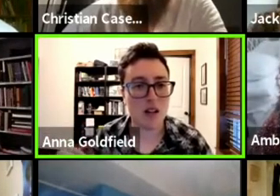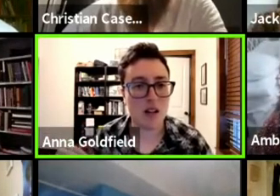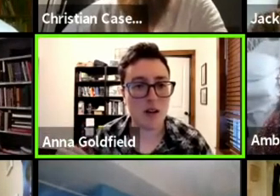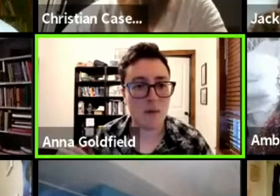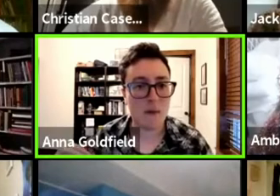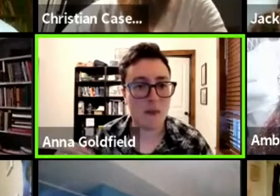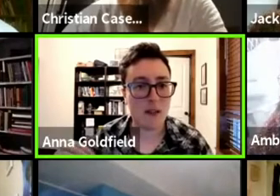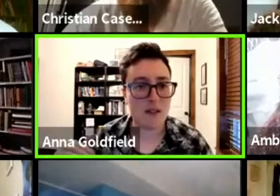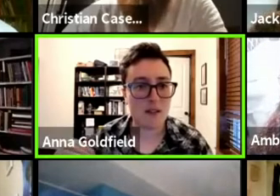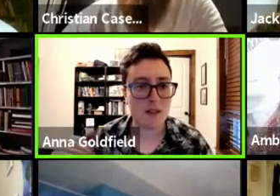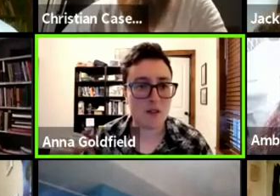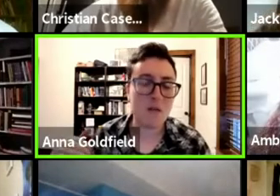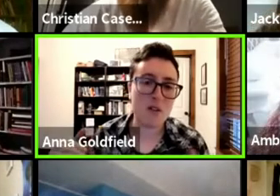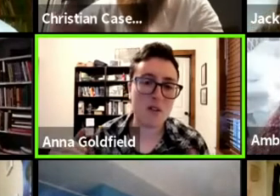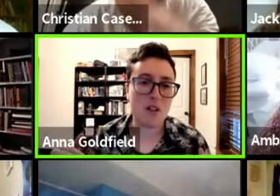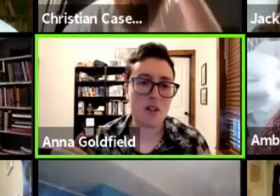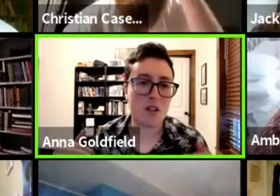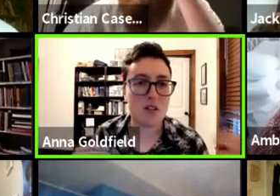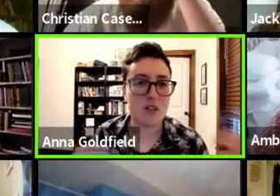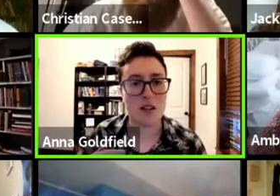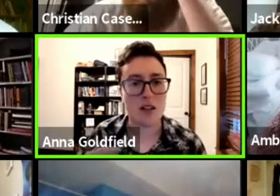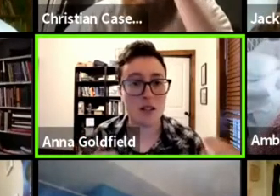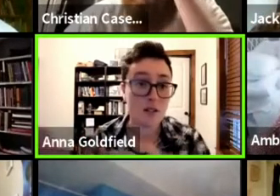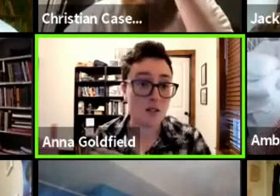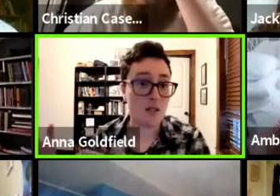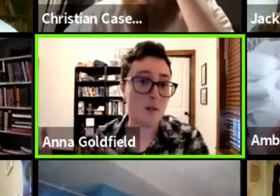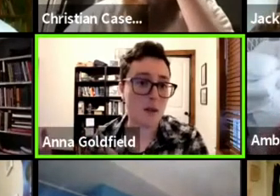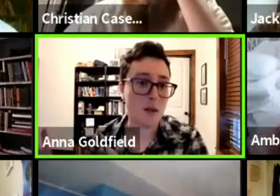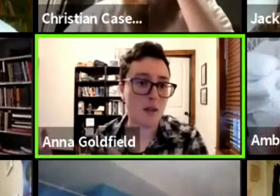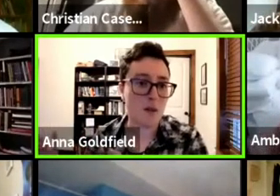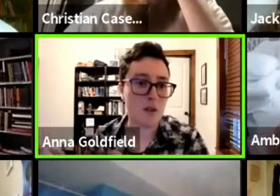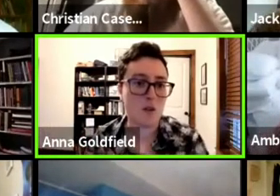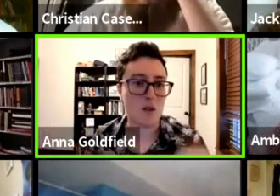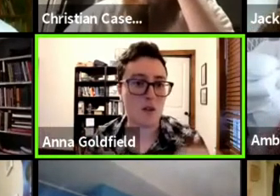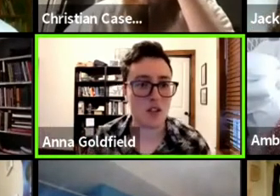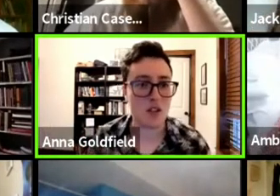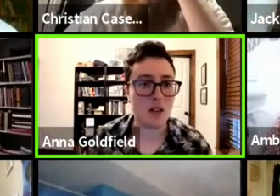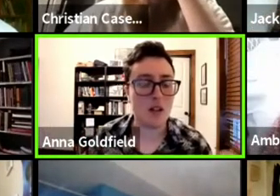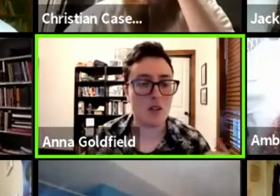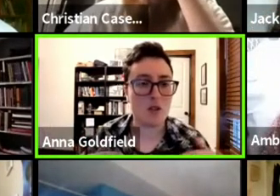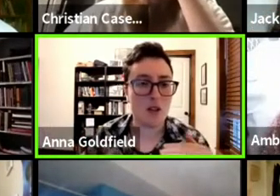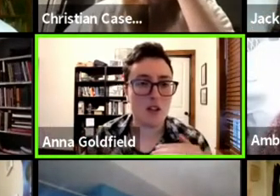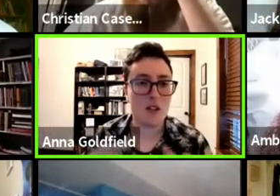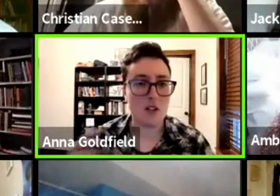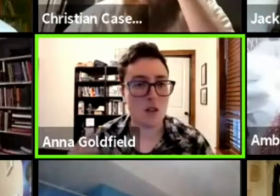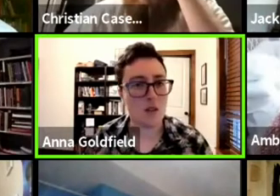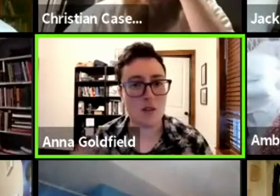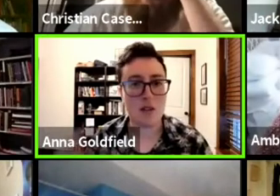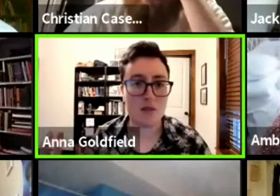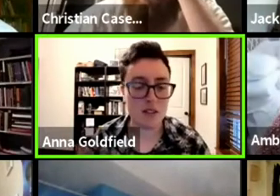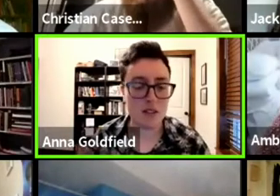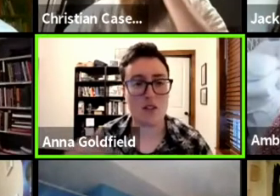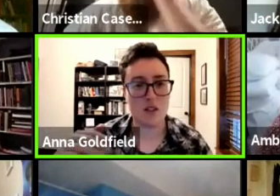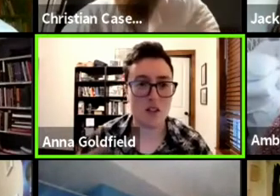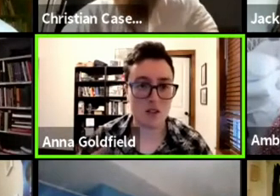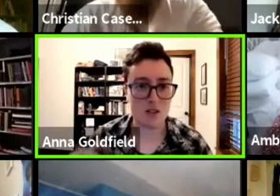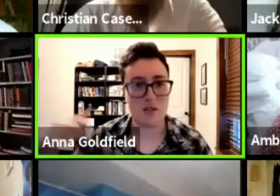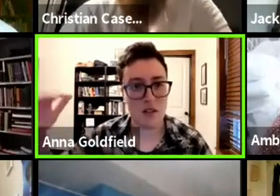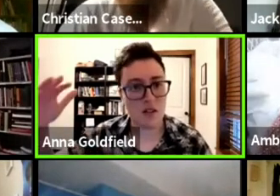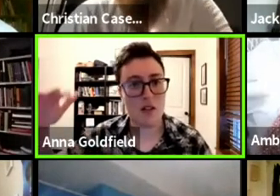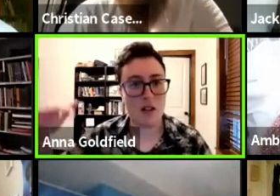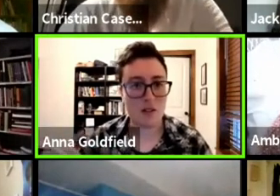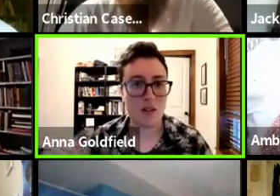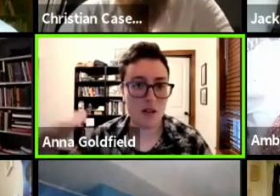teachers. That's, you know, if you're teaching gender studies, here's, this might be good for you. If you're teaching sort of ancient history of different civilizations,